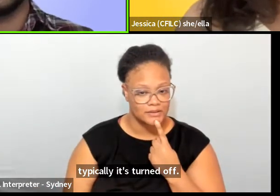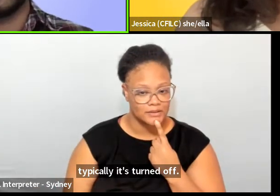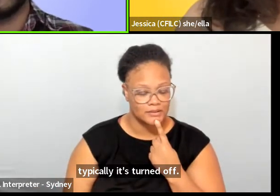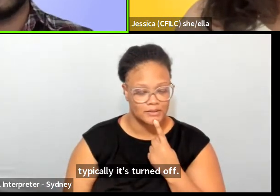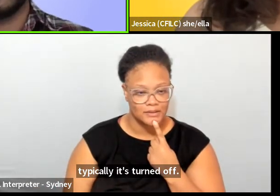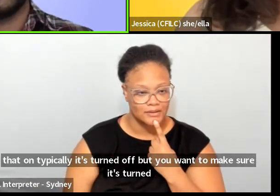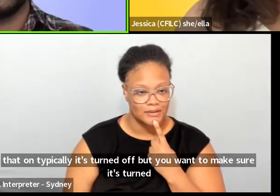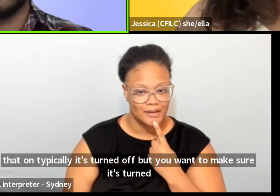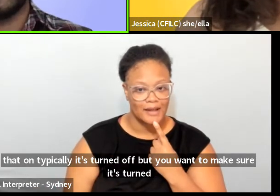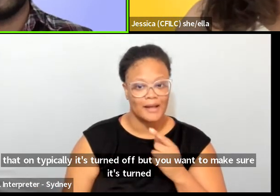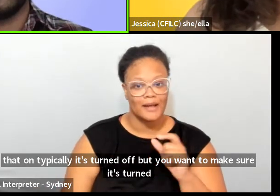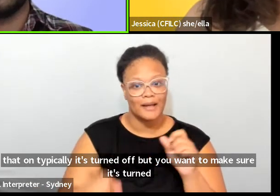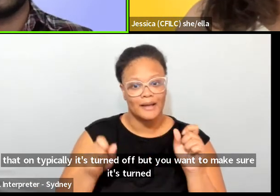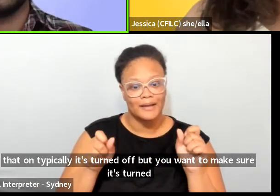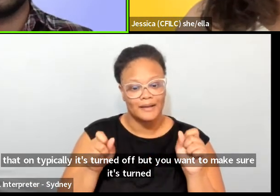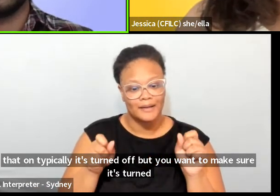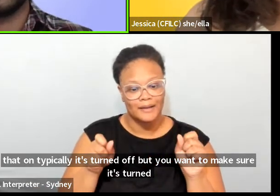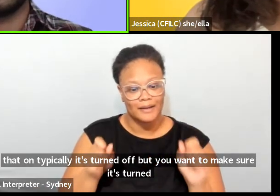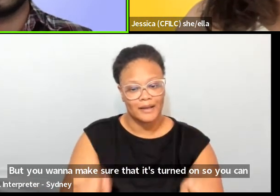over screen